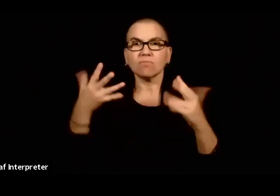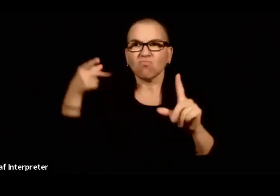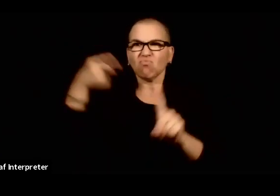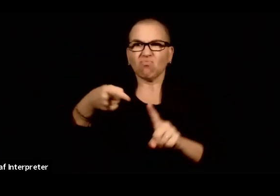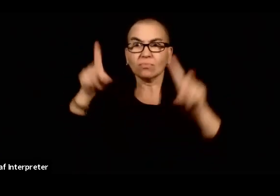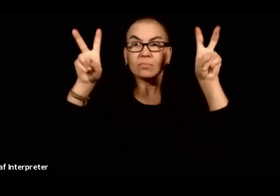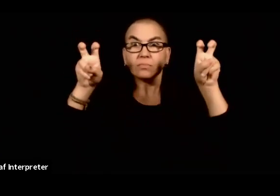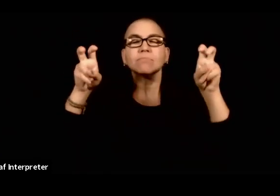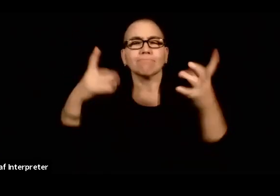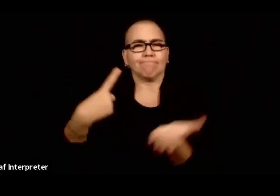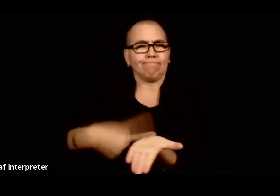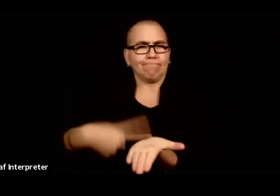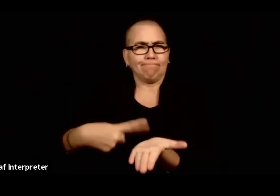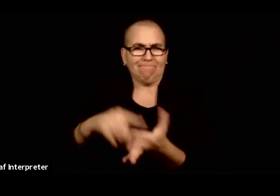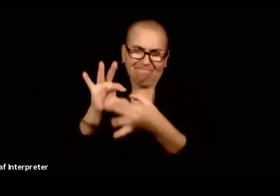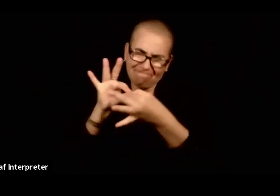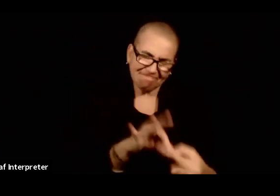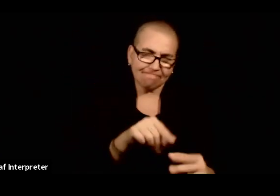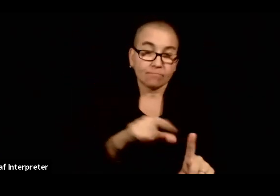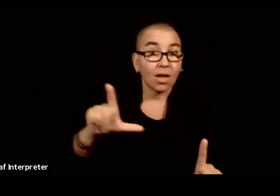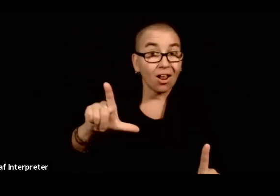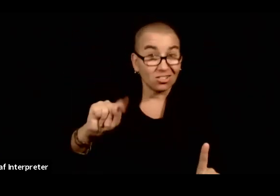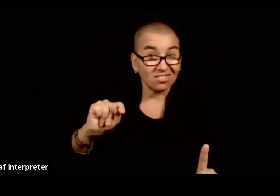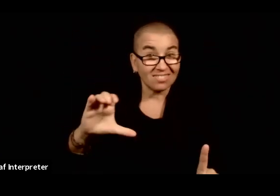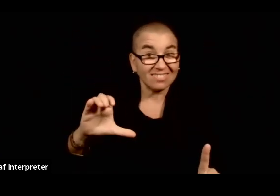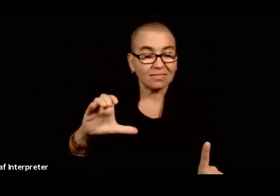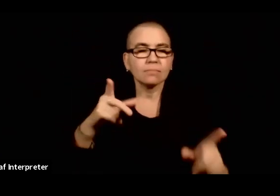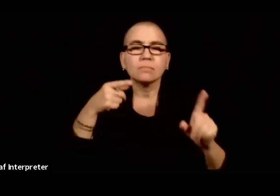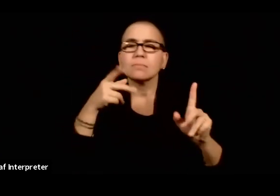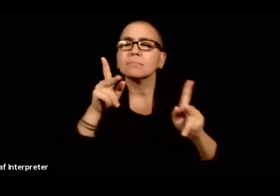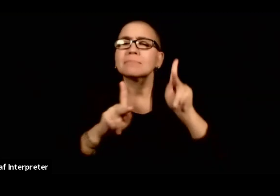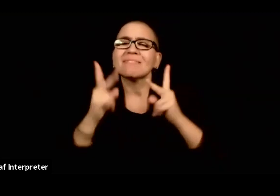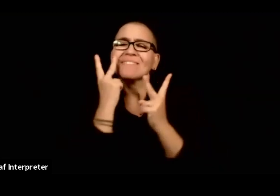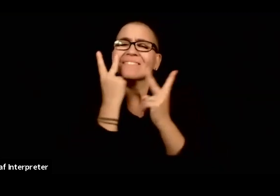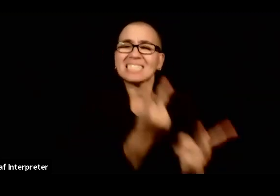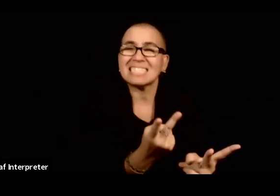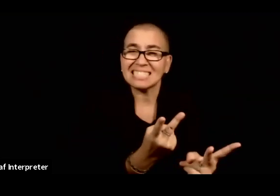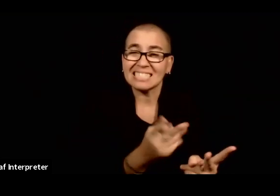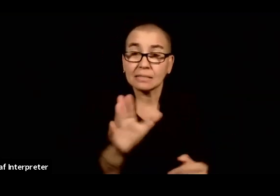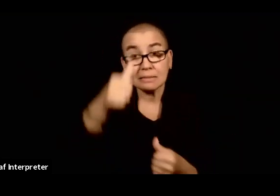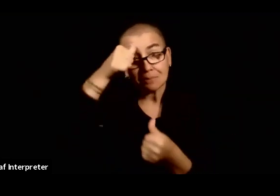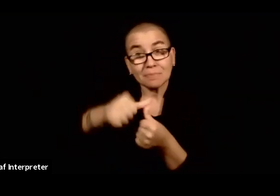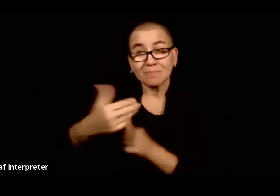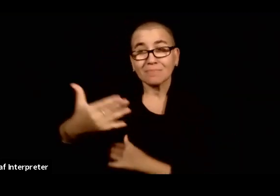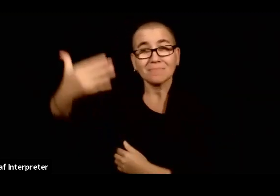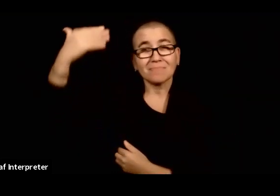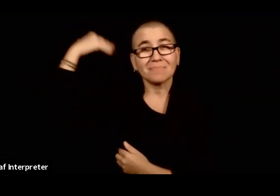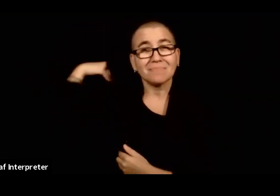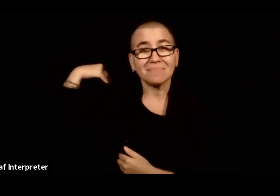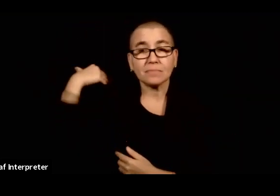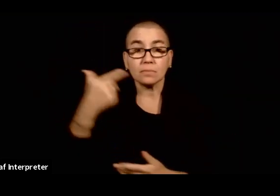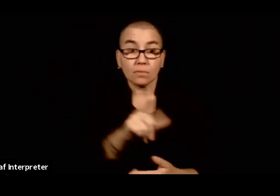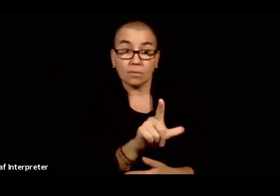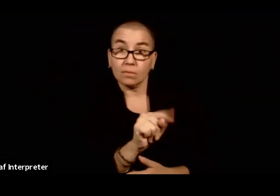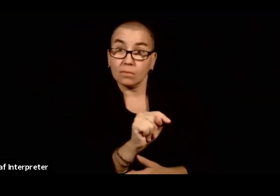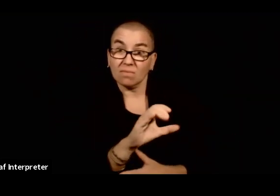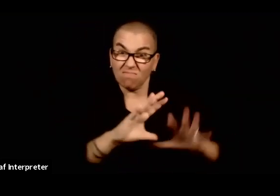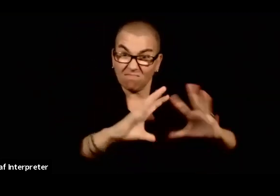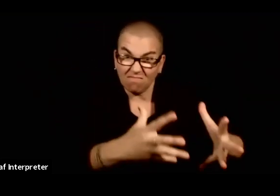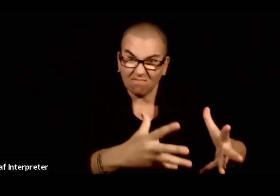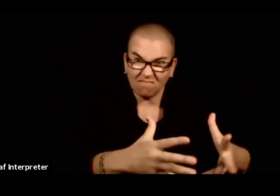guidance. We've spoken in the past about the progress that's been made in our long-term care facilities, and it does bear repeating that